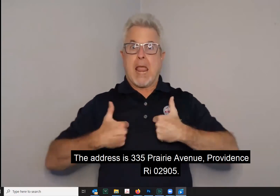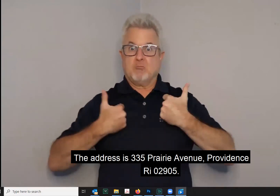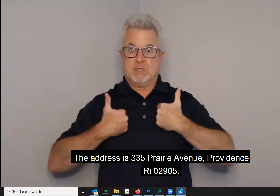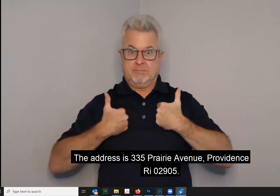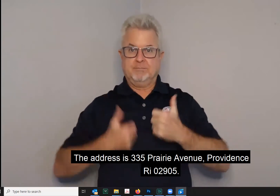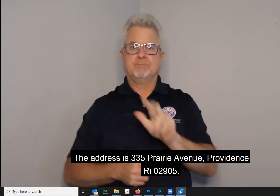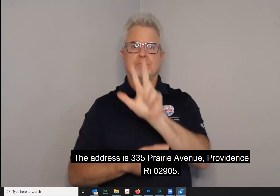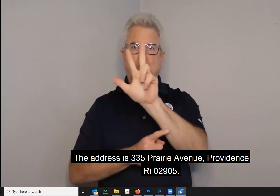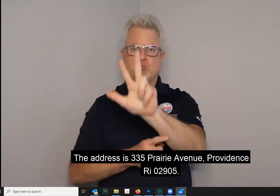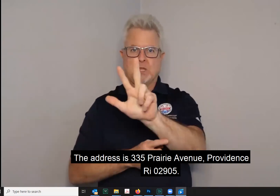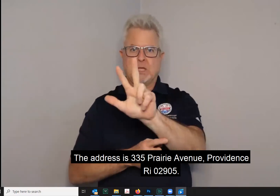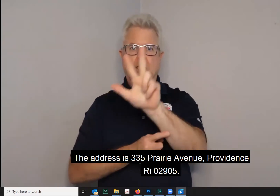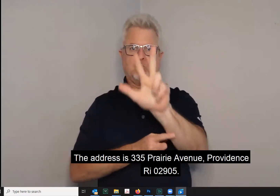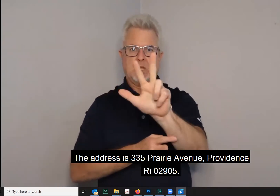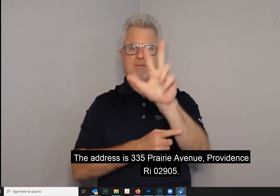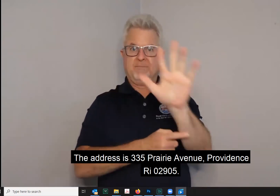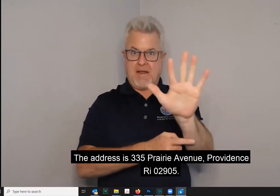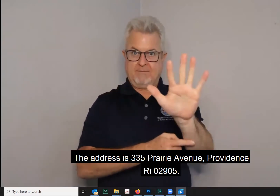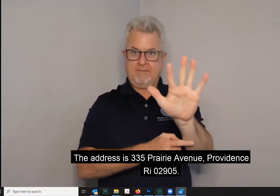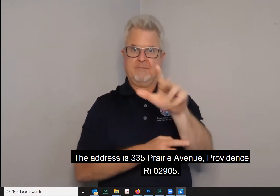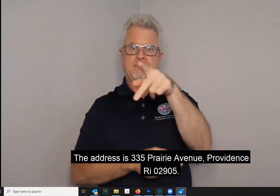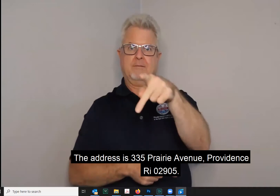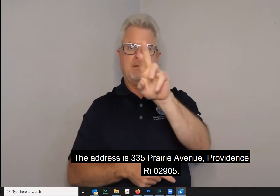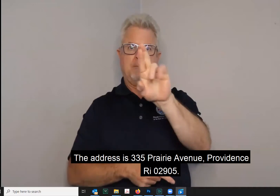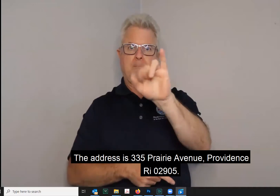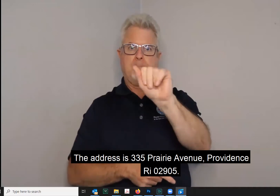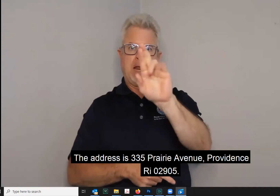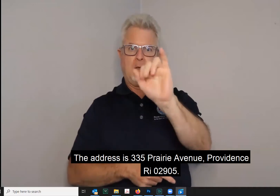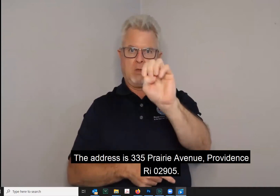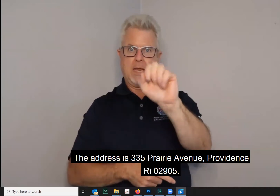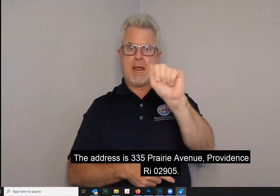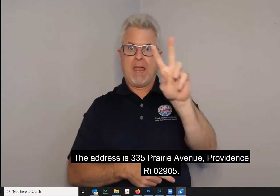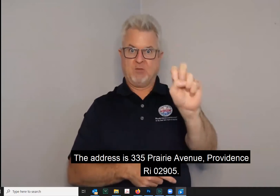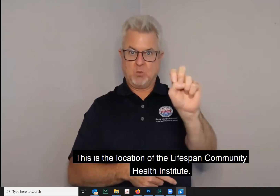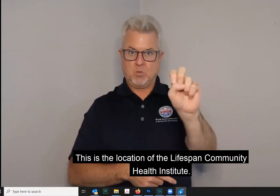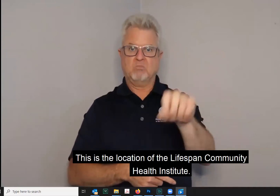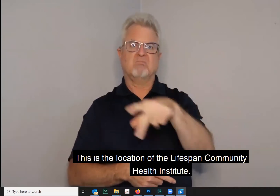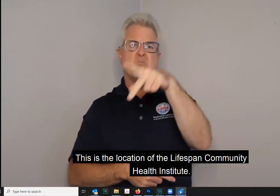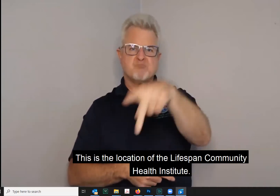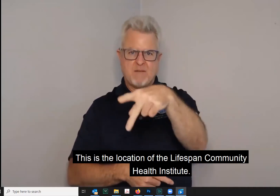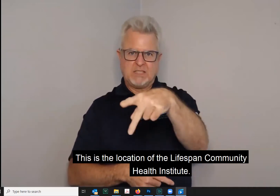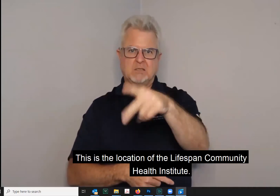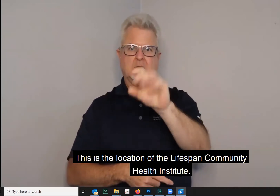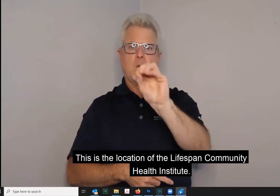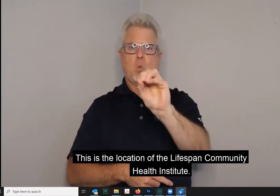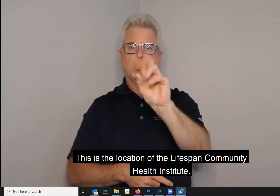The address is 335 Prairie Avenue, Providence, Rhode